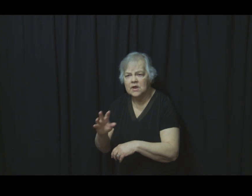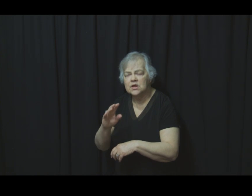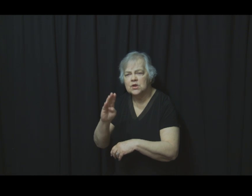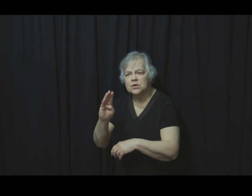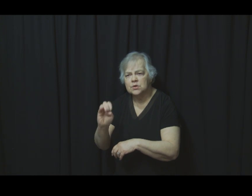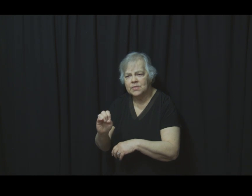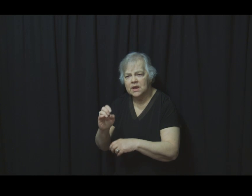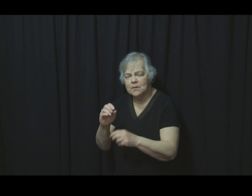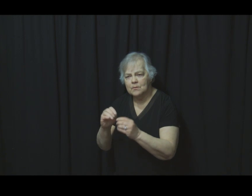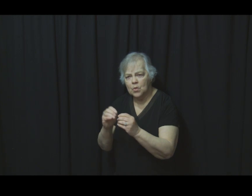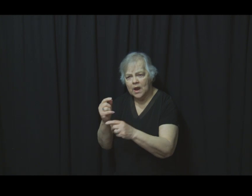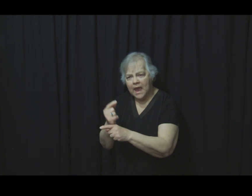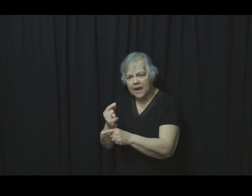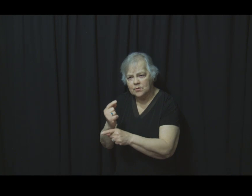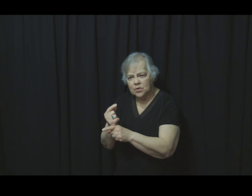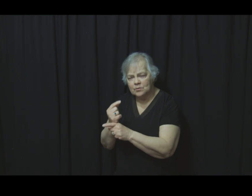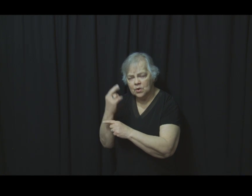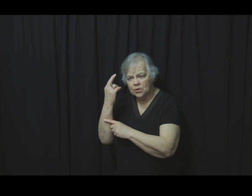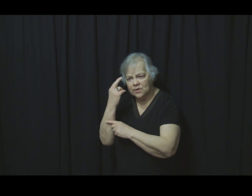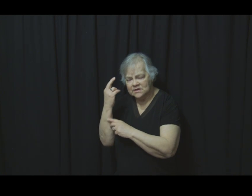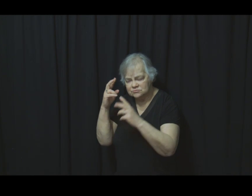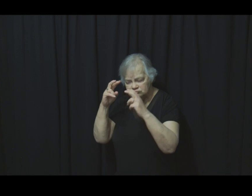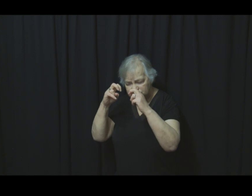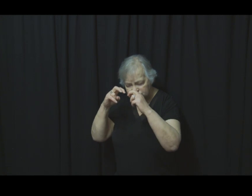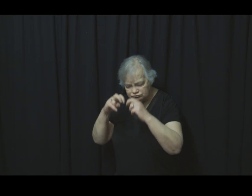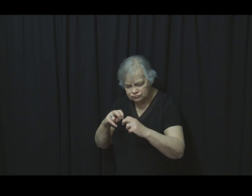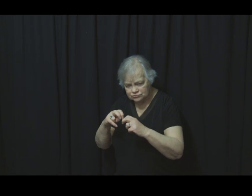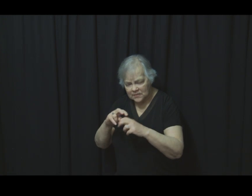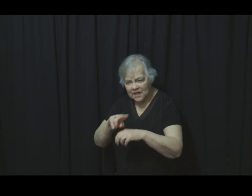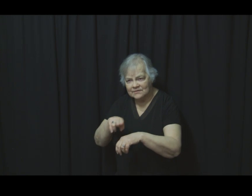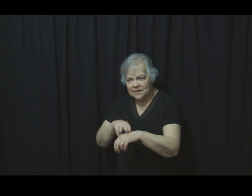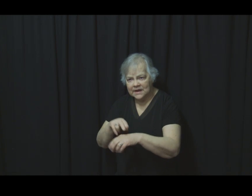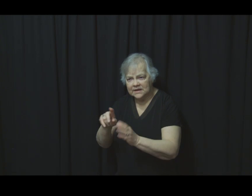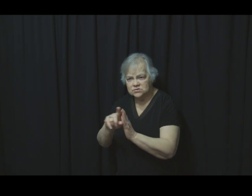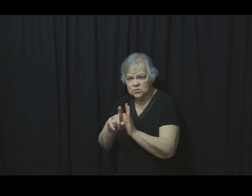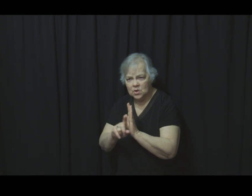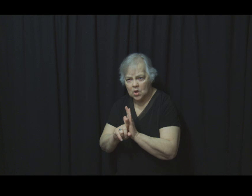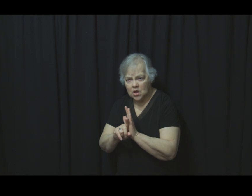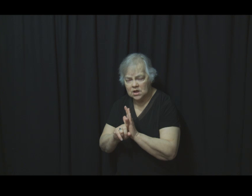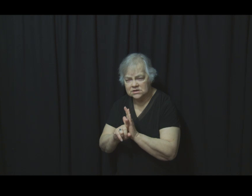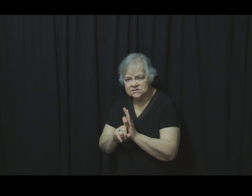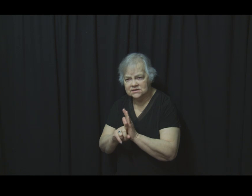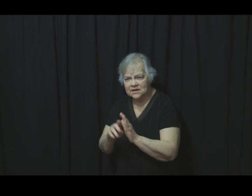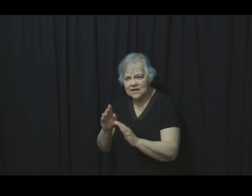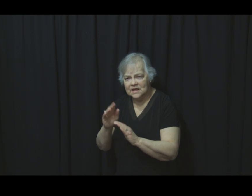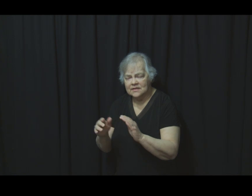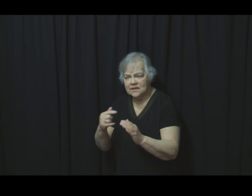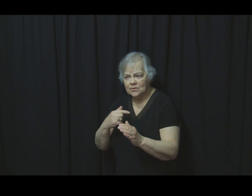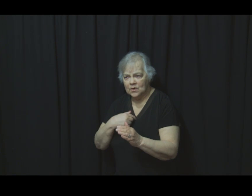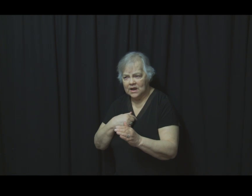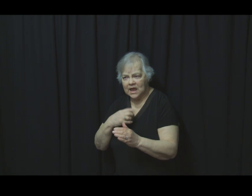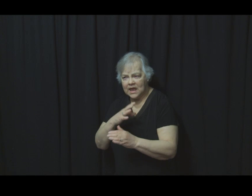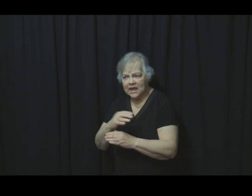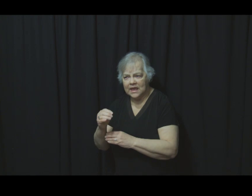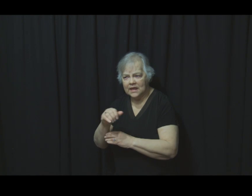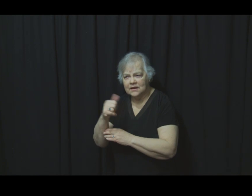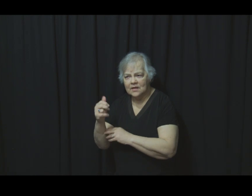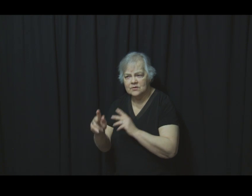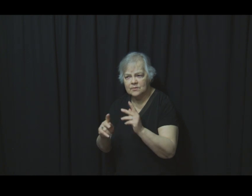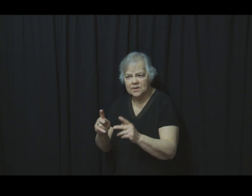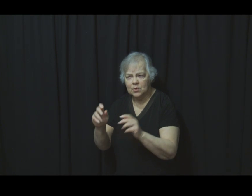more accurate, more reasonable assessment of the natural laws we see around us than what I and everybody in here can